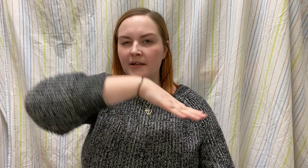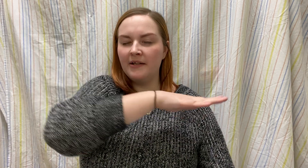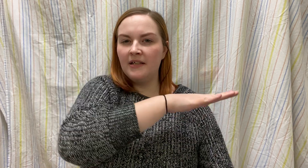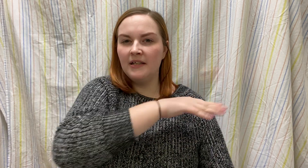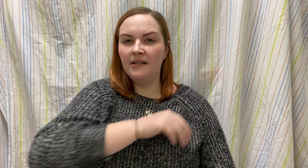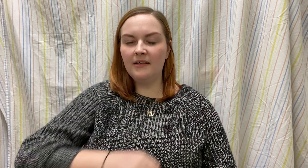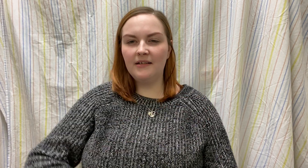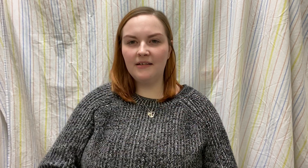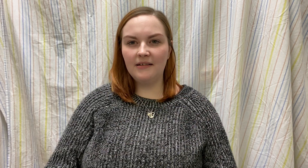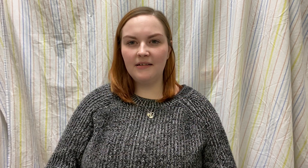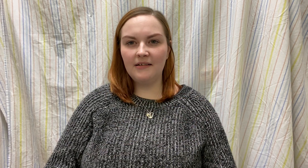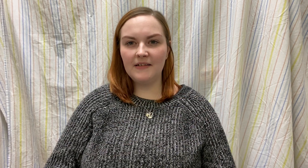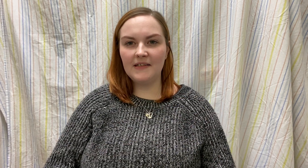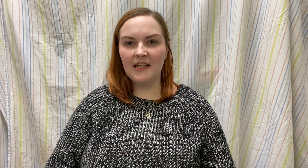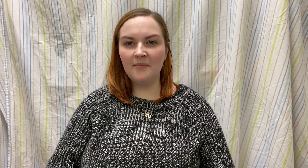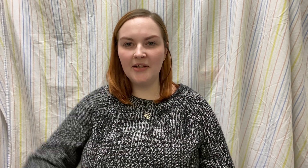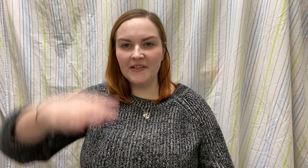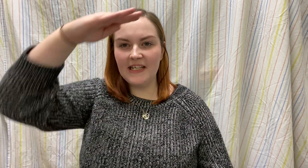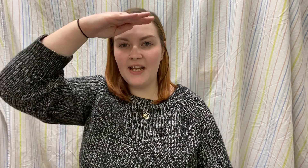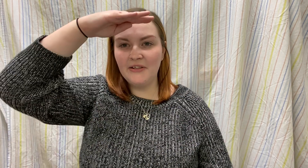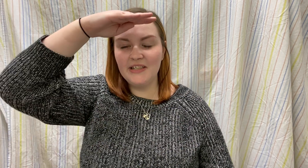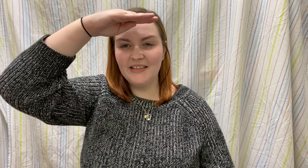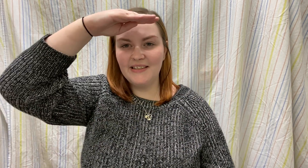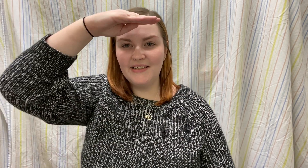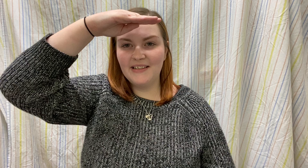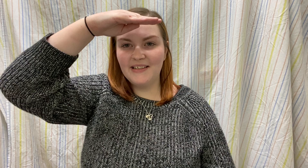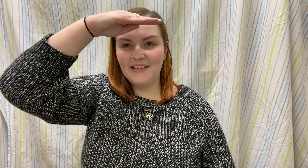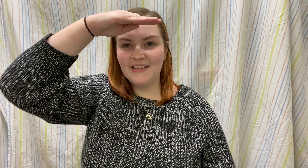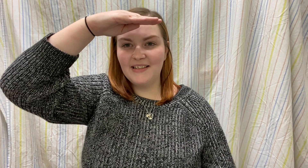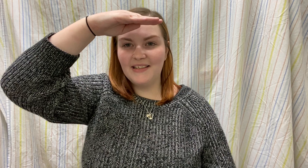Bug. Say the middle sound.